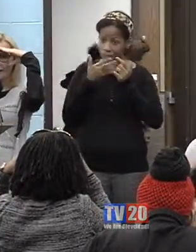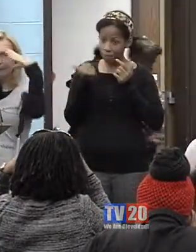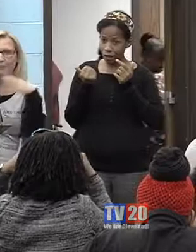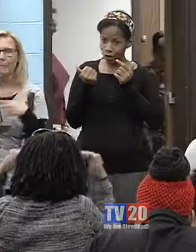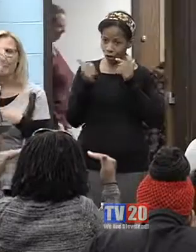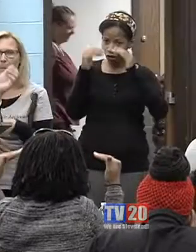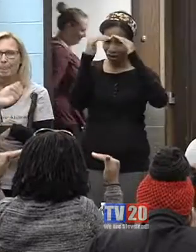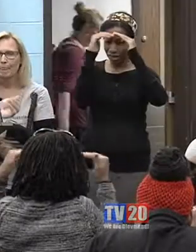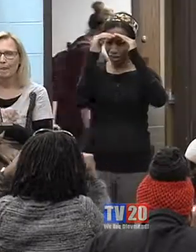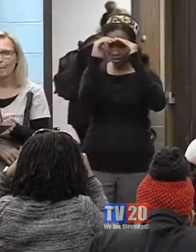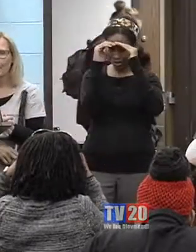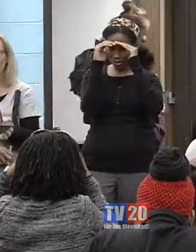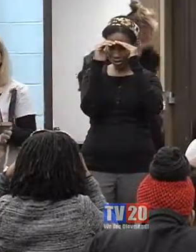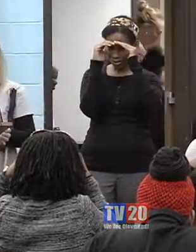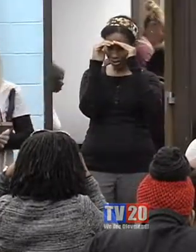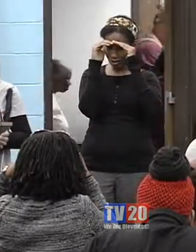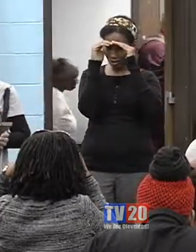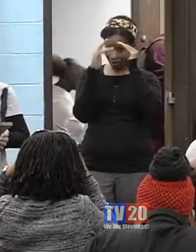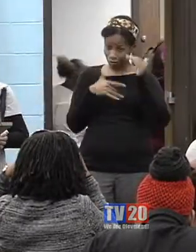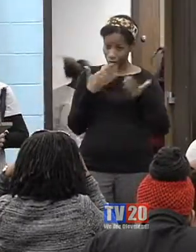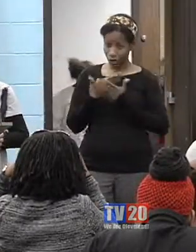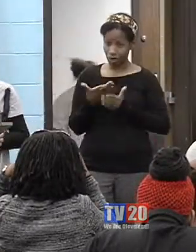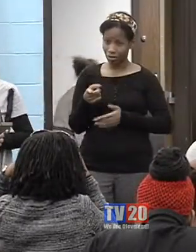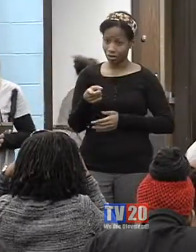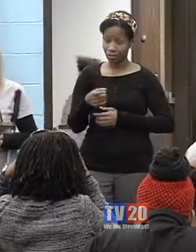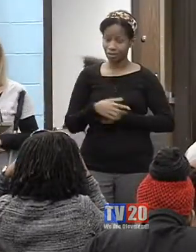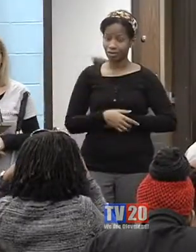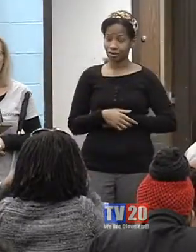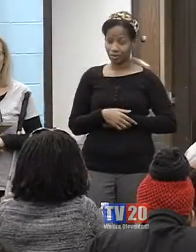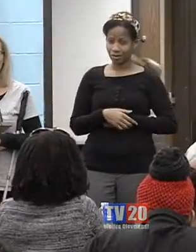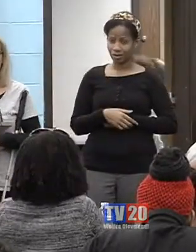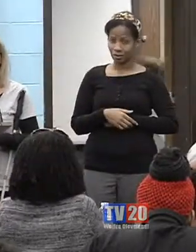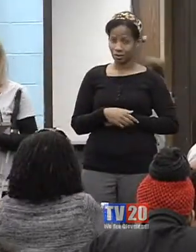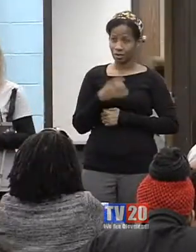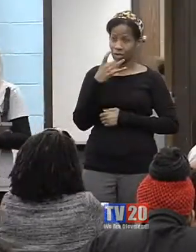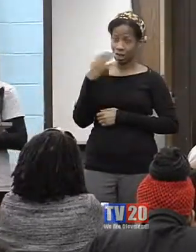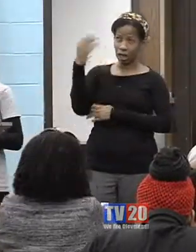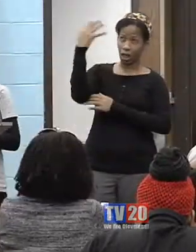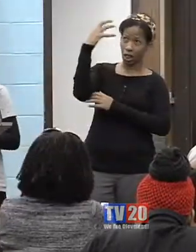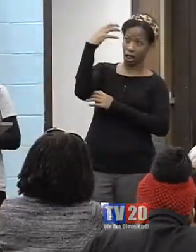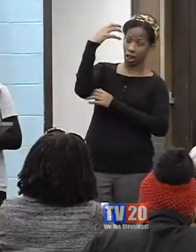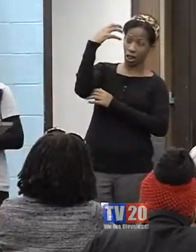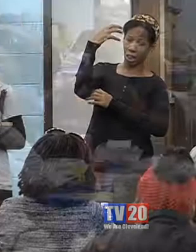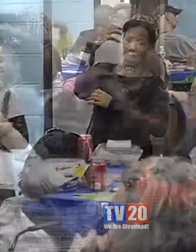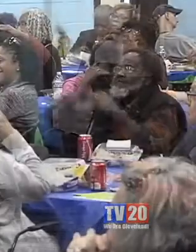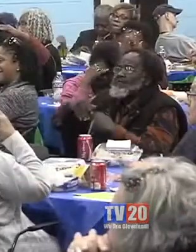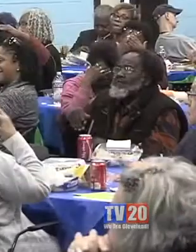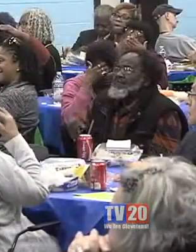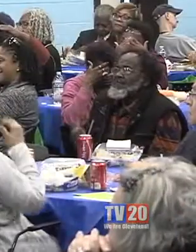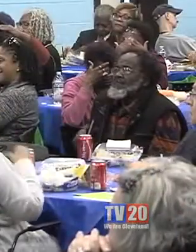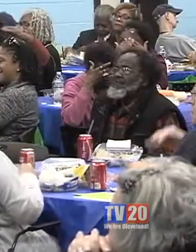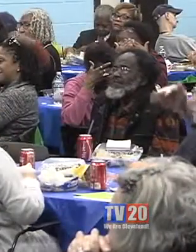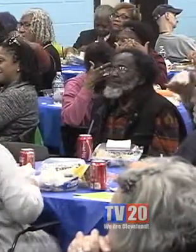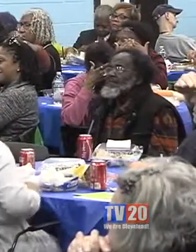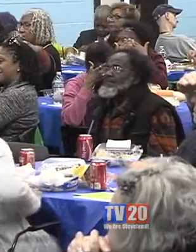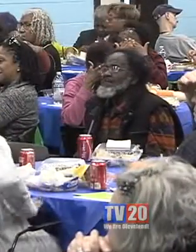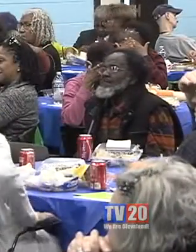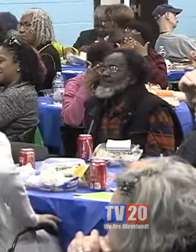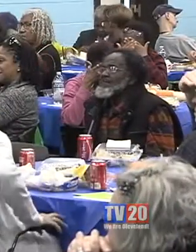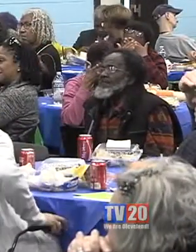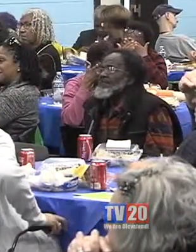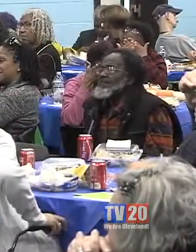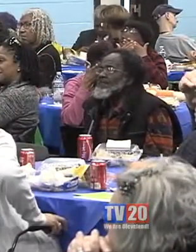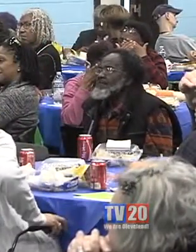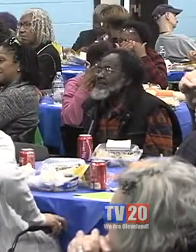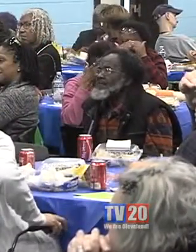away from these lights here, right? So glare is a big culprit for lighting. Everyone